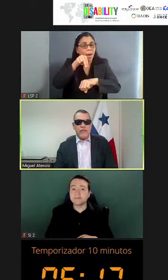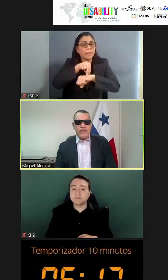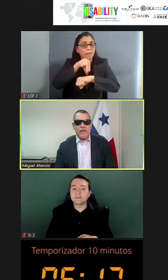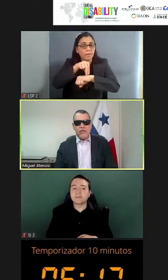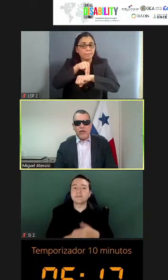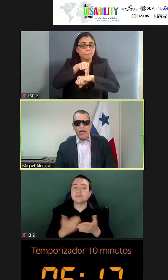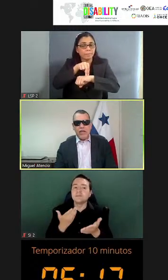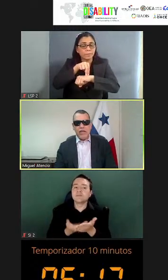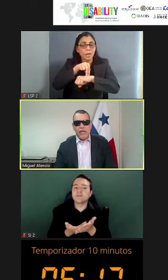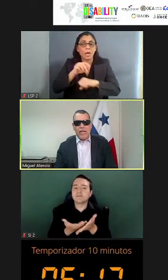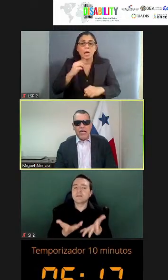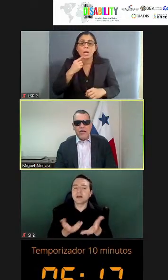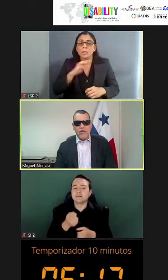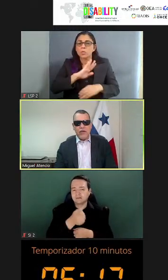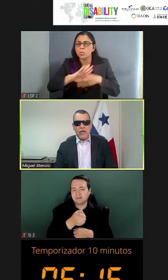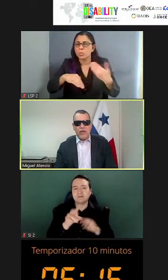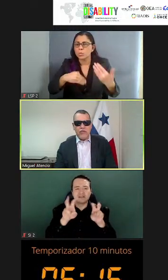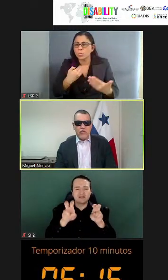regulation